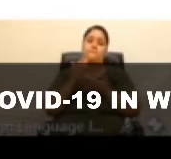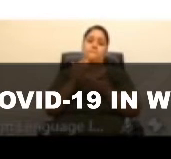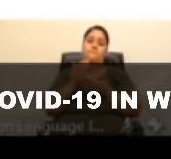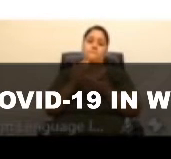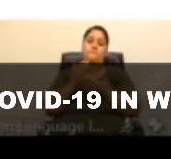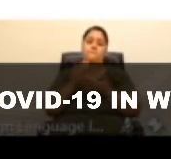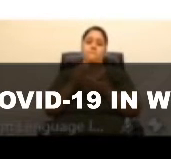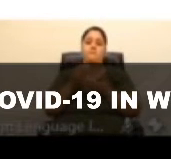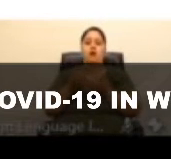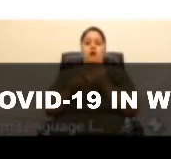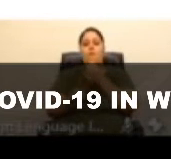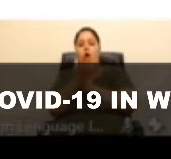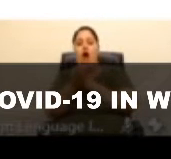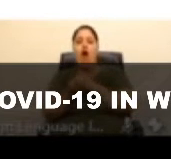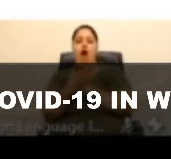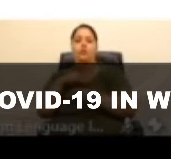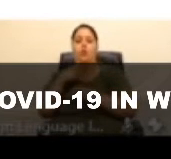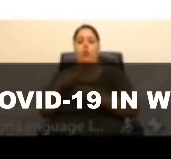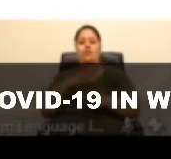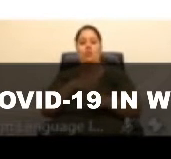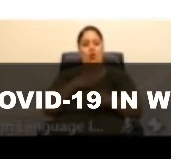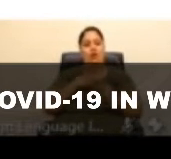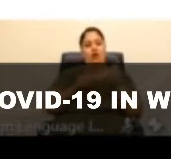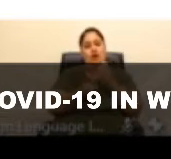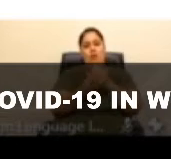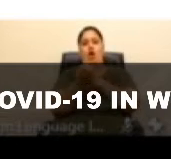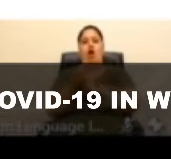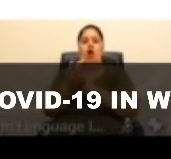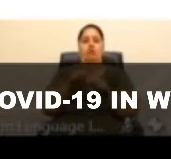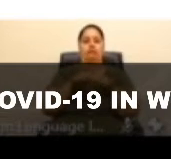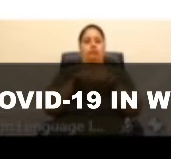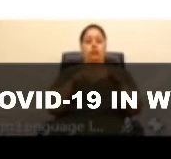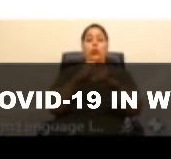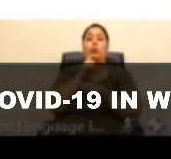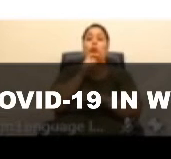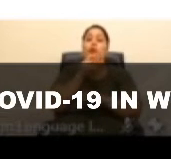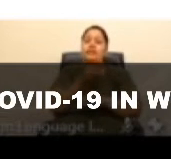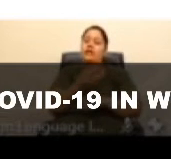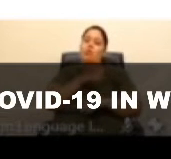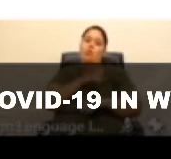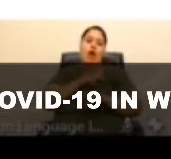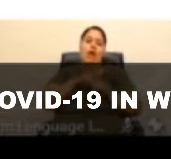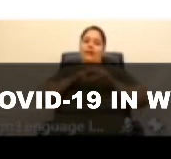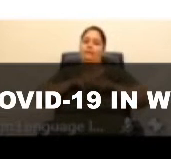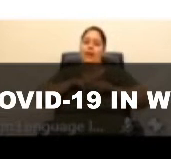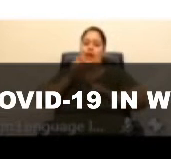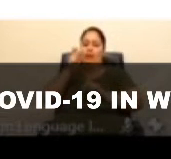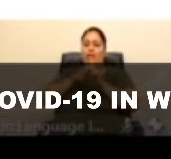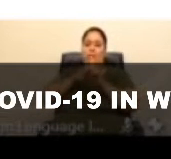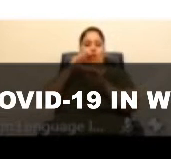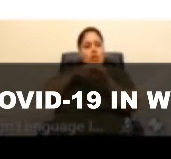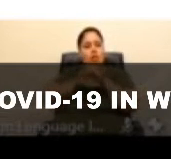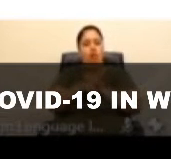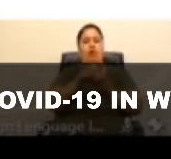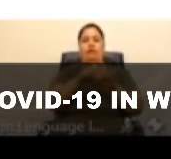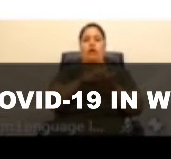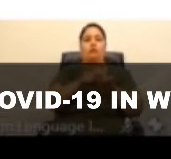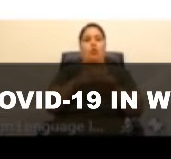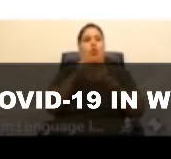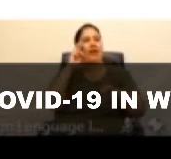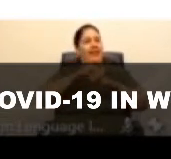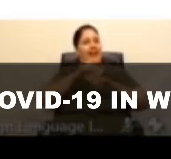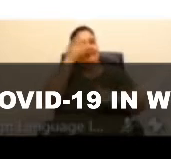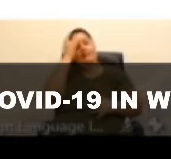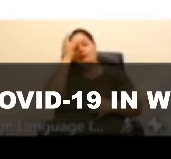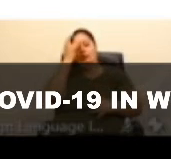plants that the wastewater really has increased. And this is very useful because it doesn't rely on people coming for tests or developing symptoms, and